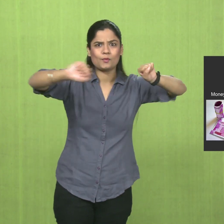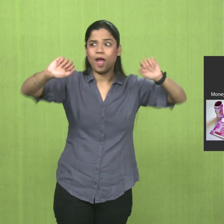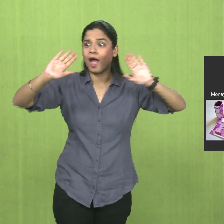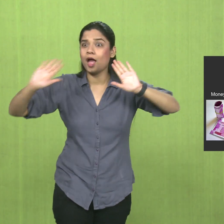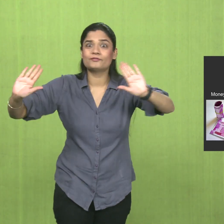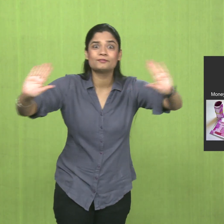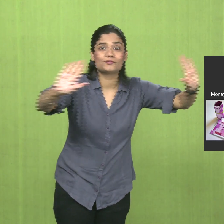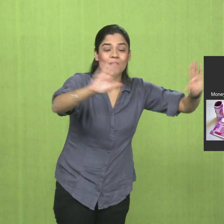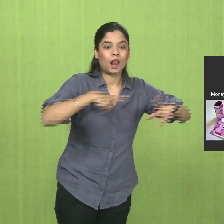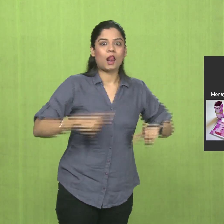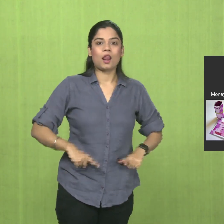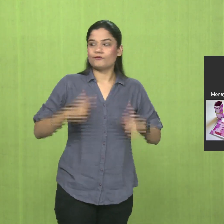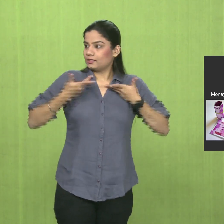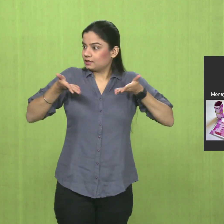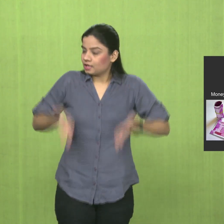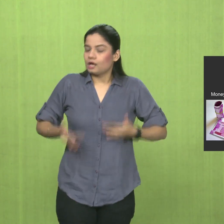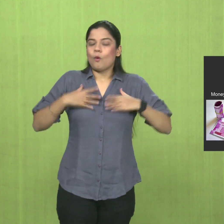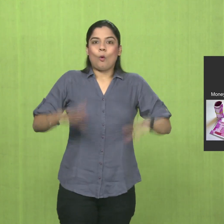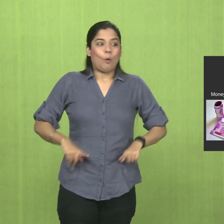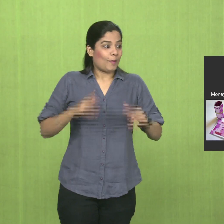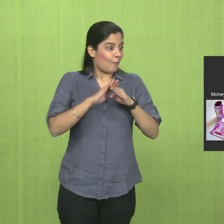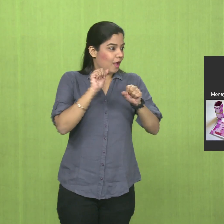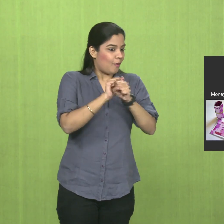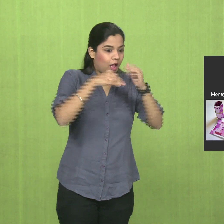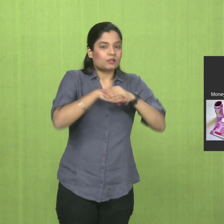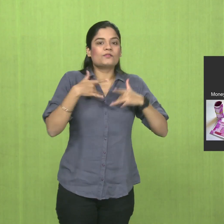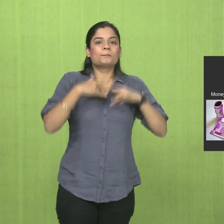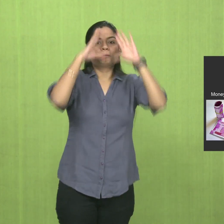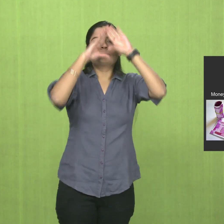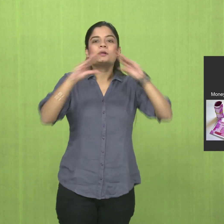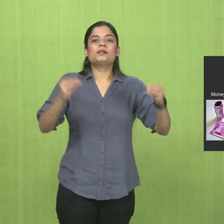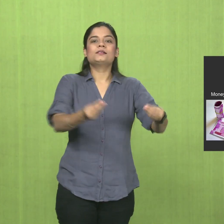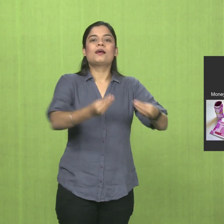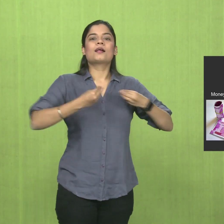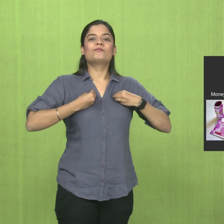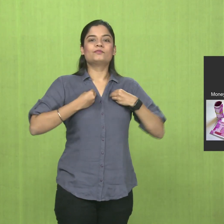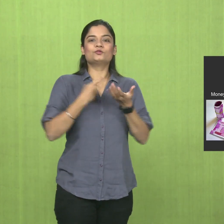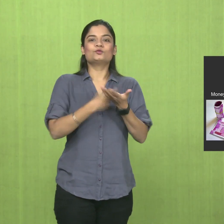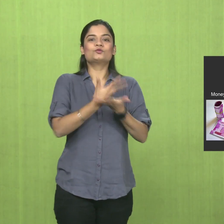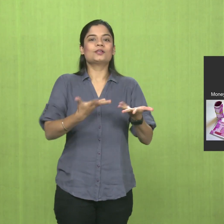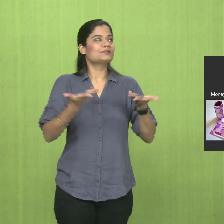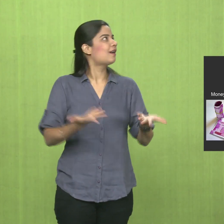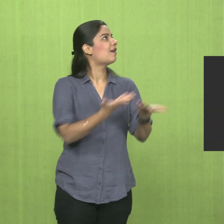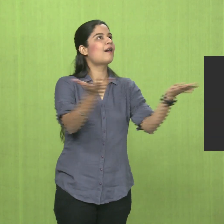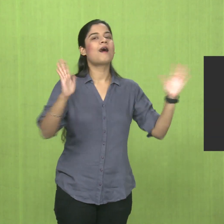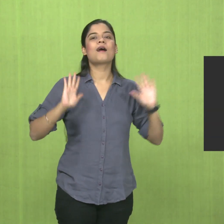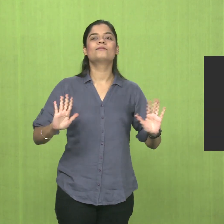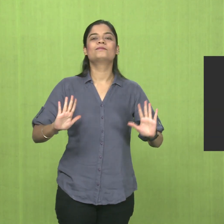in, we all have houses we live in. So the house that we are living and working in is a resource. It's